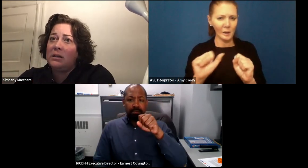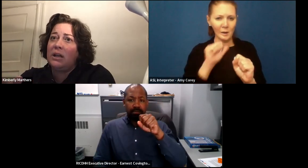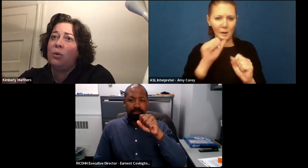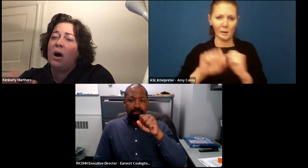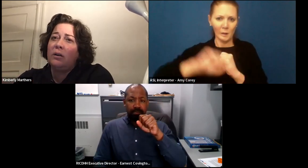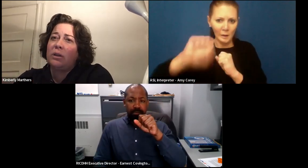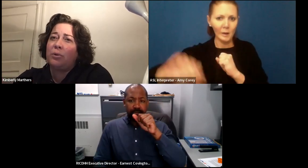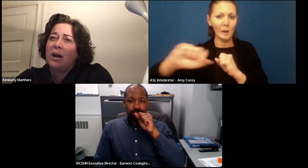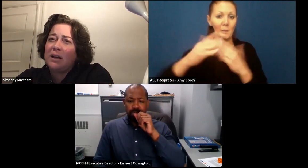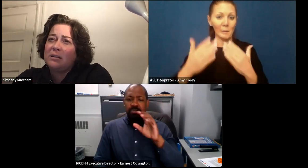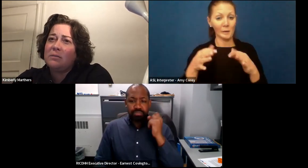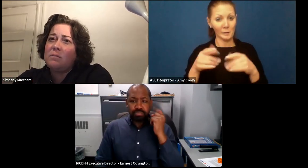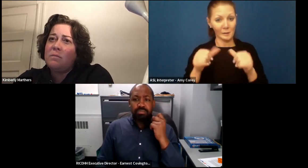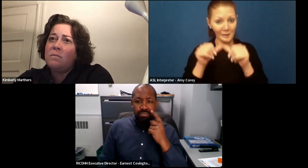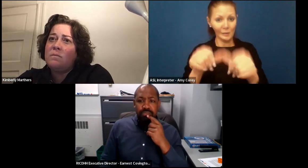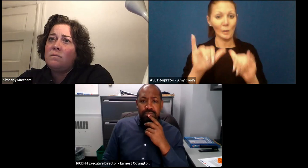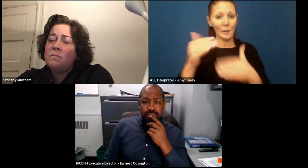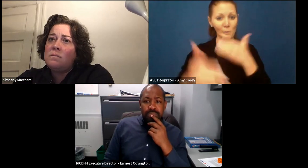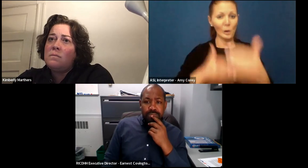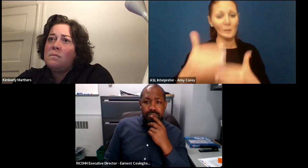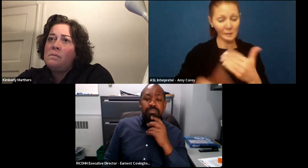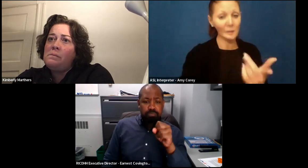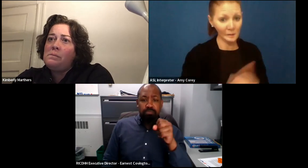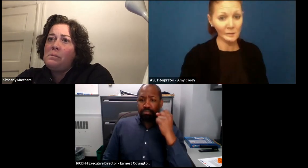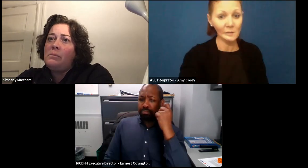but continue on with the process?